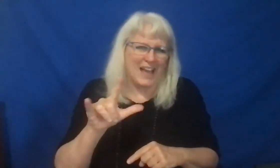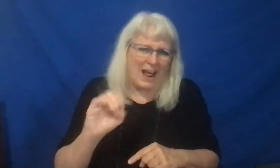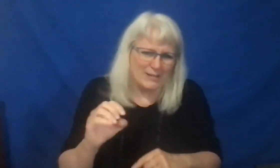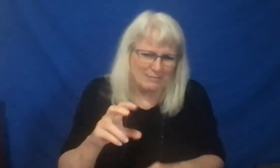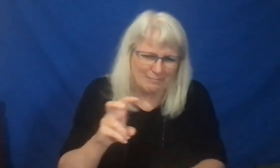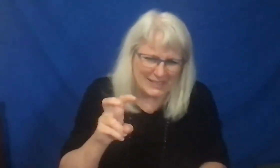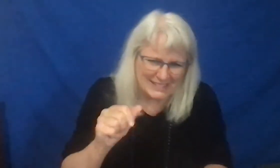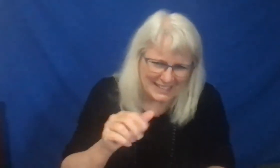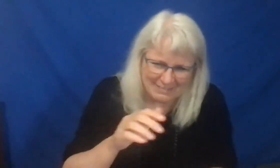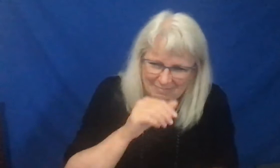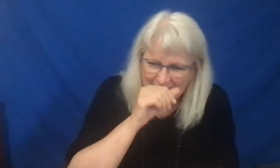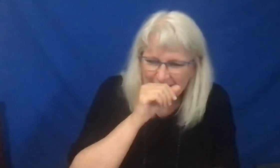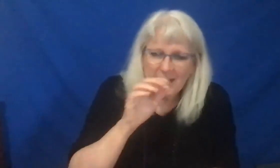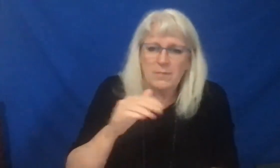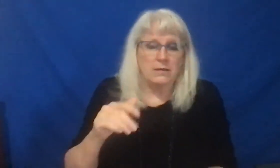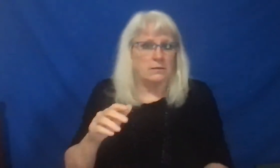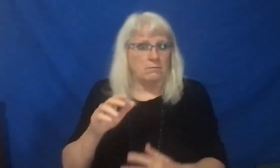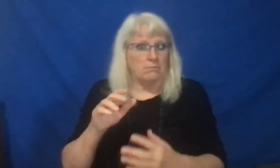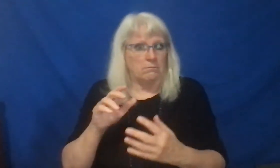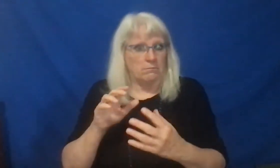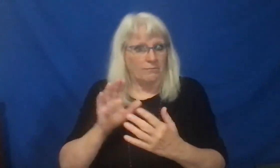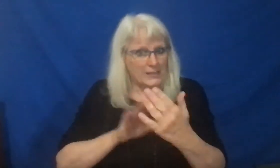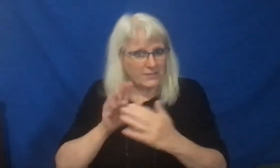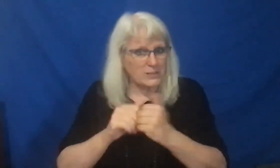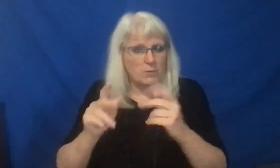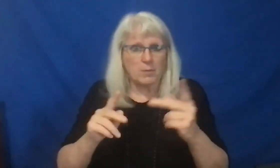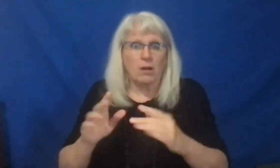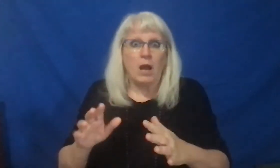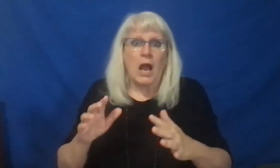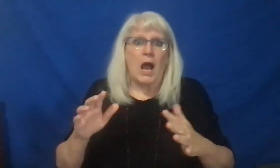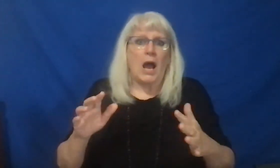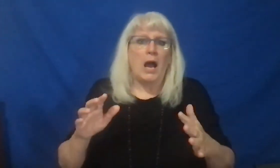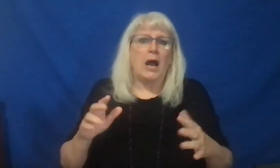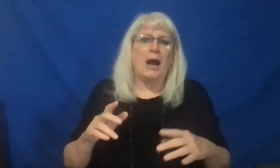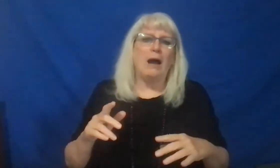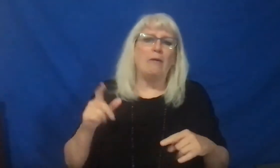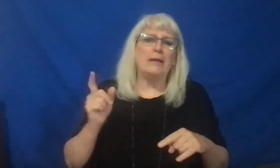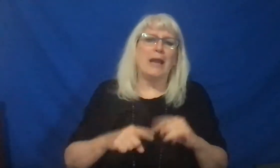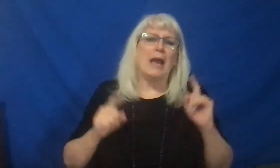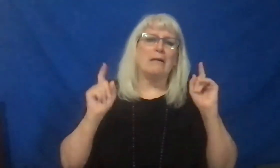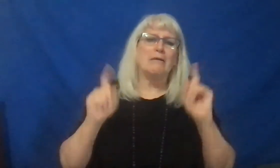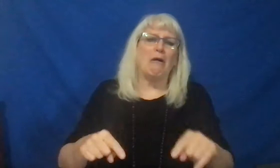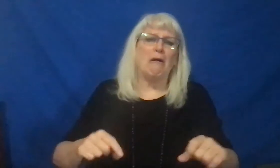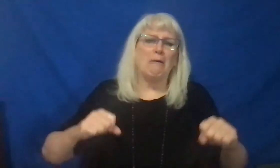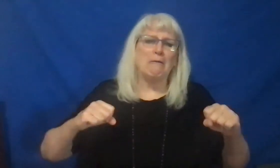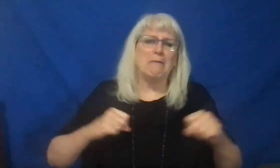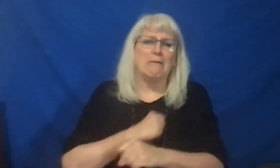with people, and I was so bummed that I was going to miss out on that. But what ended up happening was